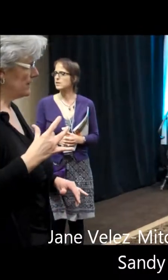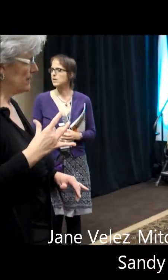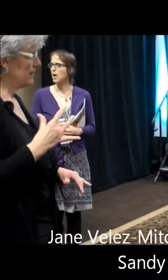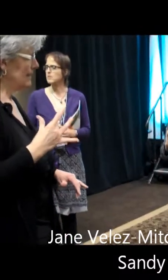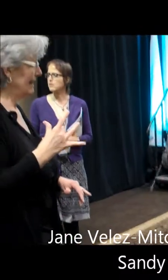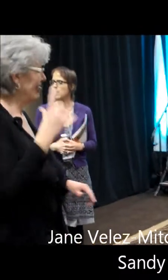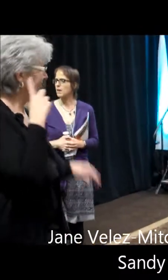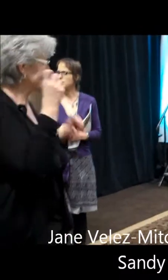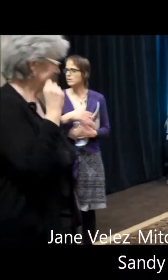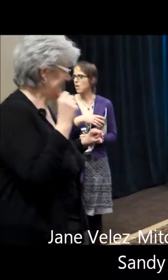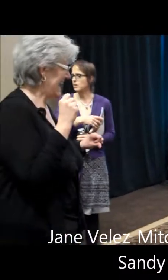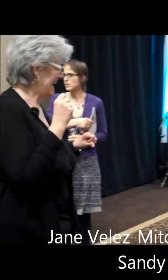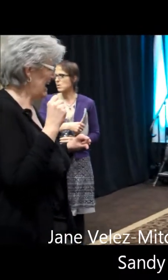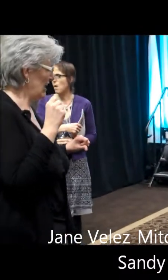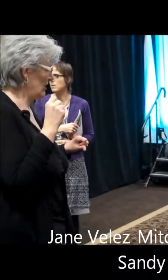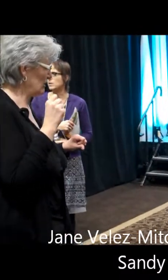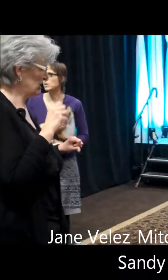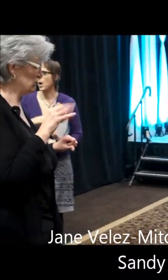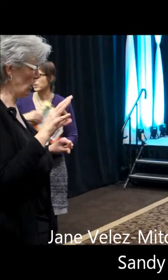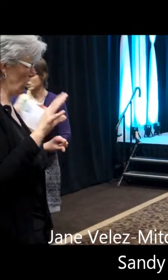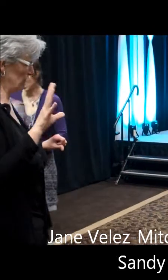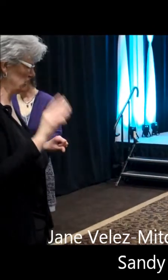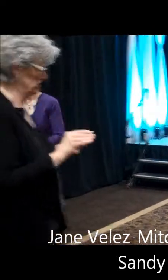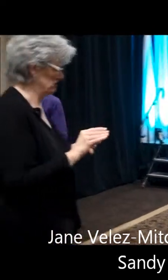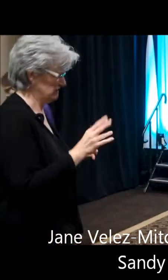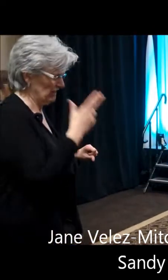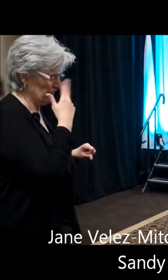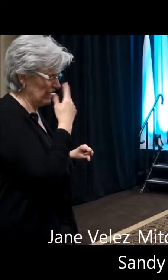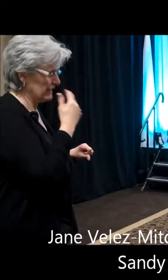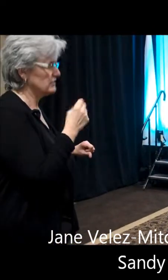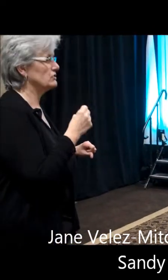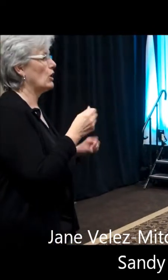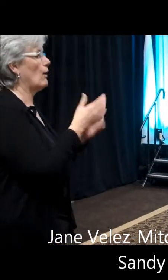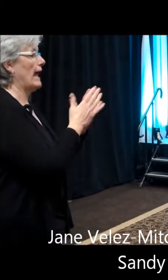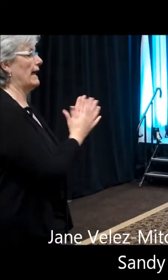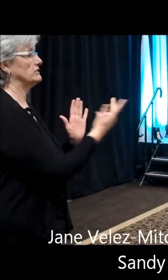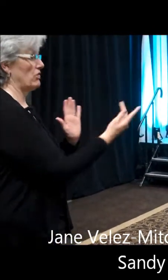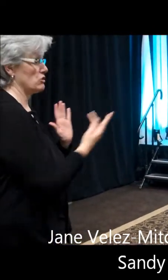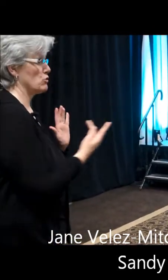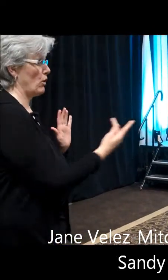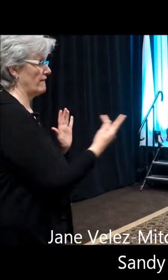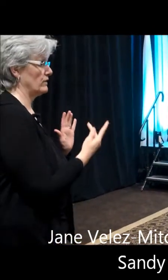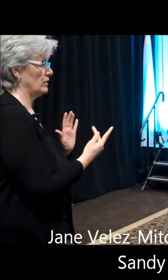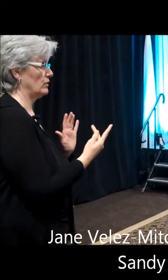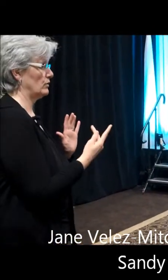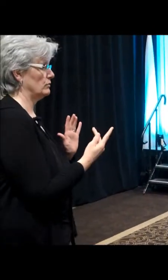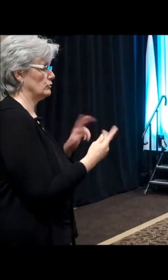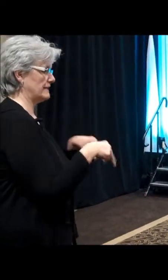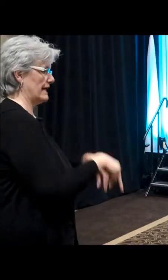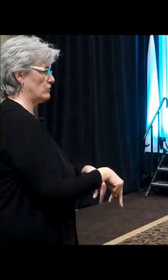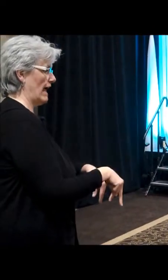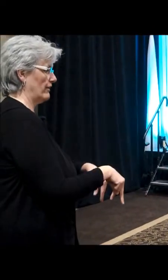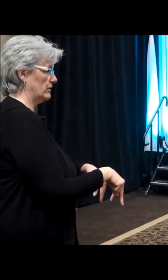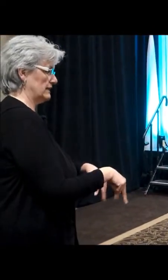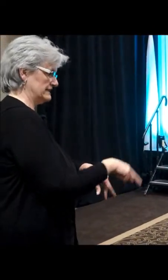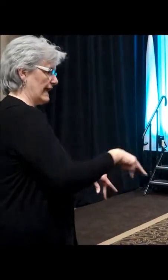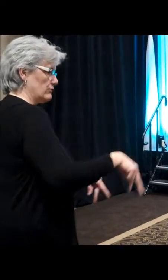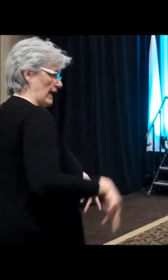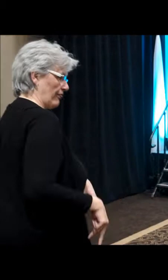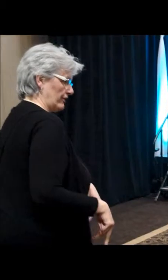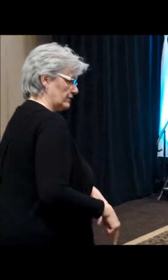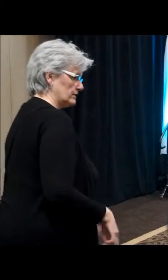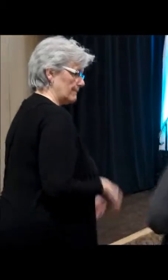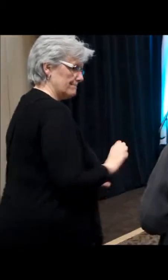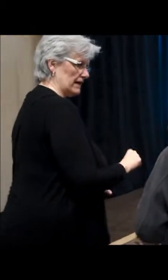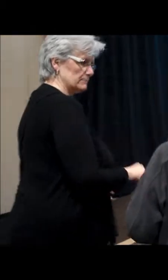The sound is sort of off a little bit, so I would ask maybe the two of you to stand together. Could you stand together? Would